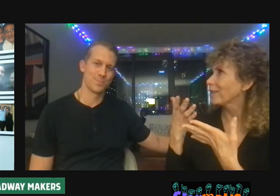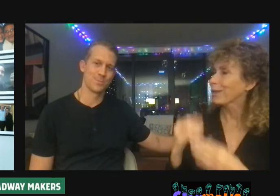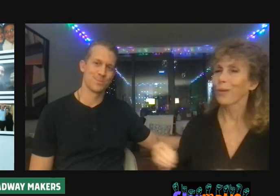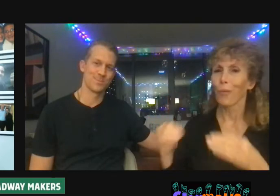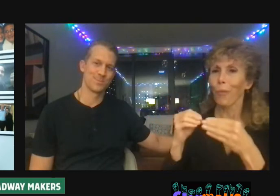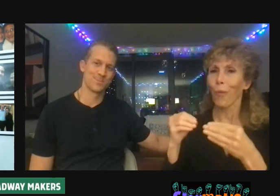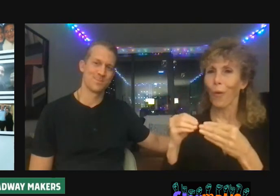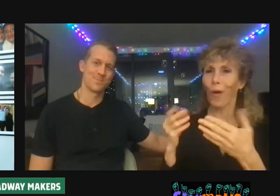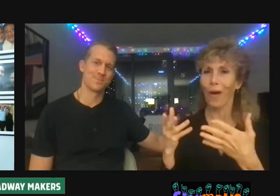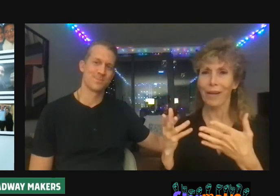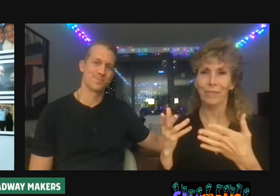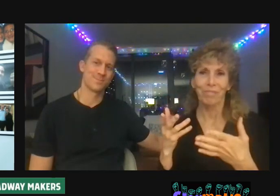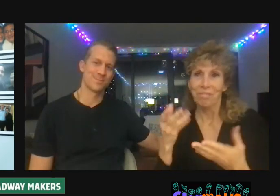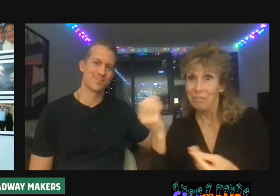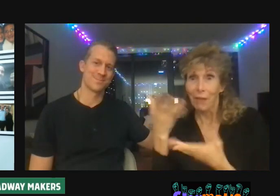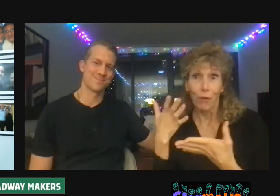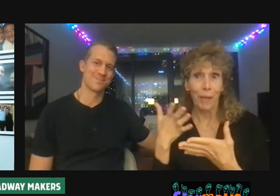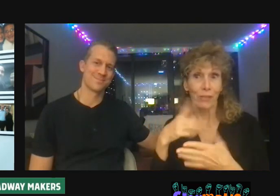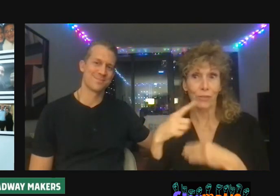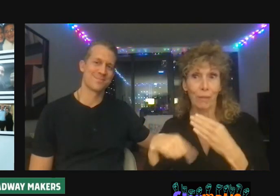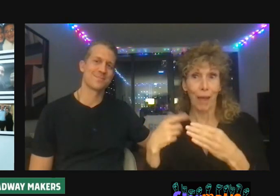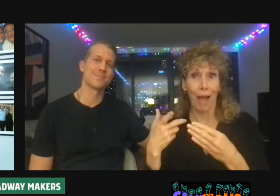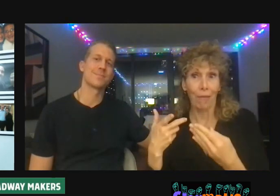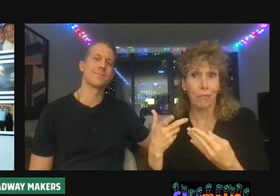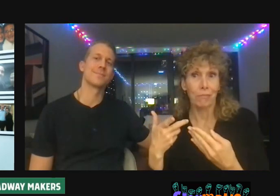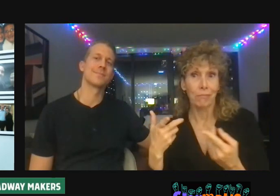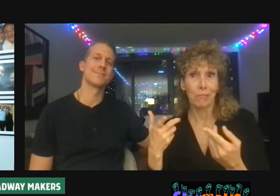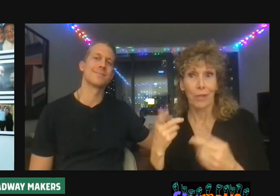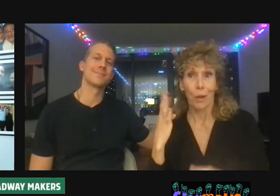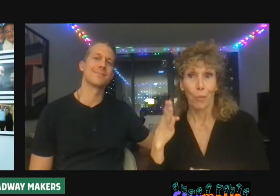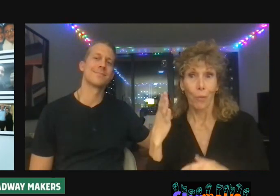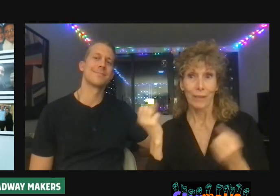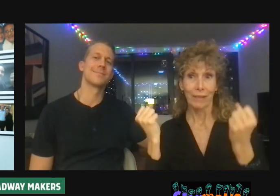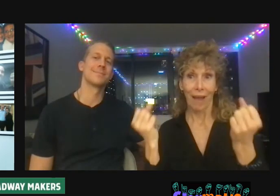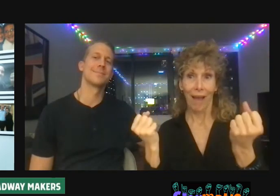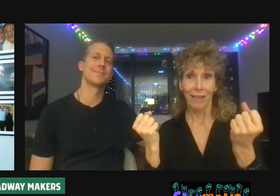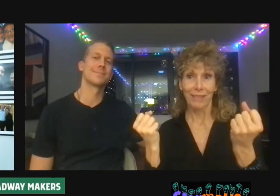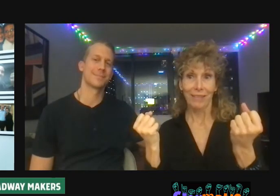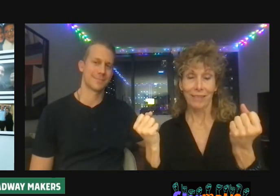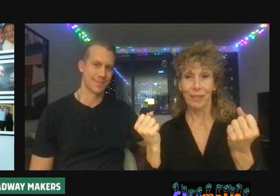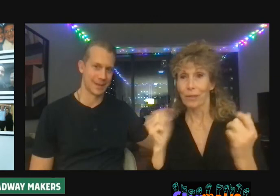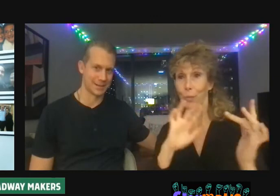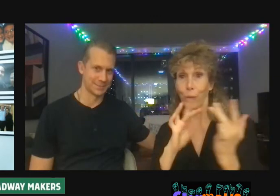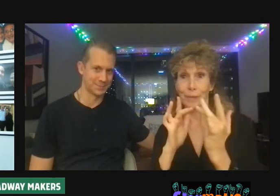about the concert in January? At the Broadway Signs website?